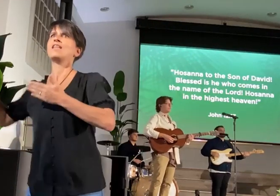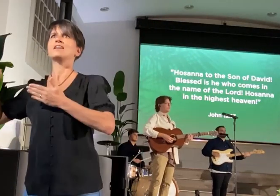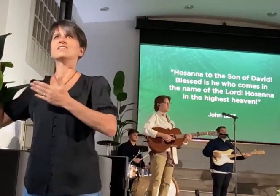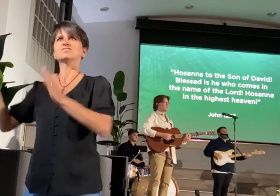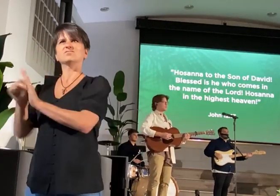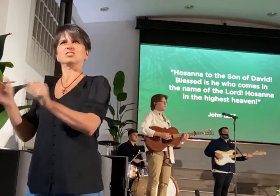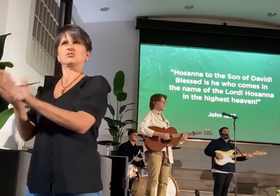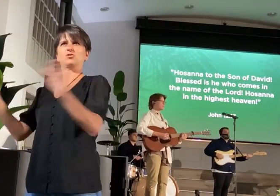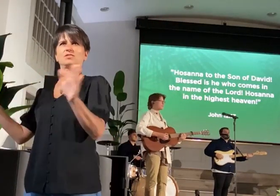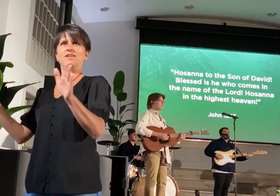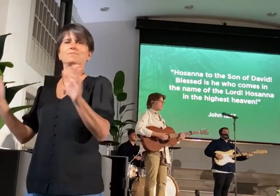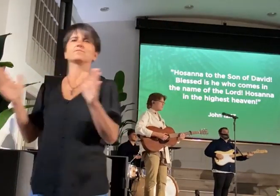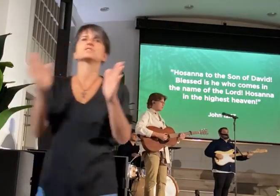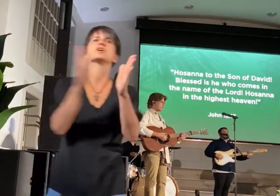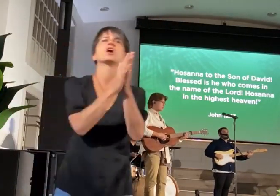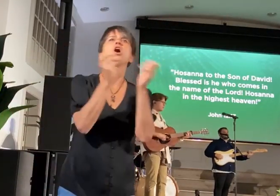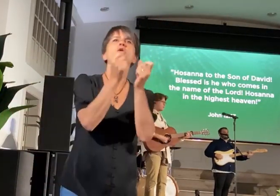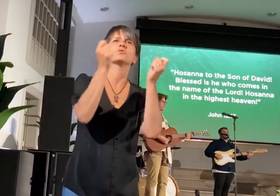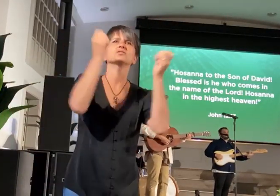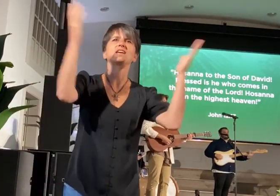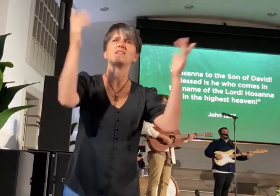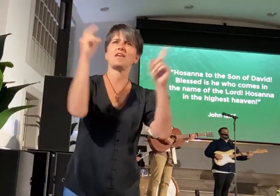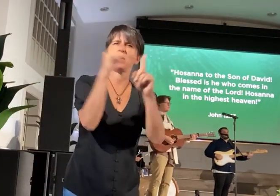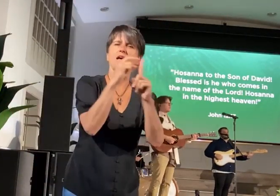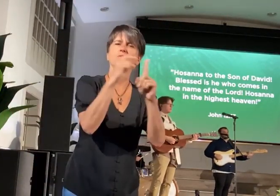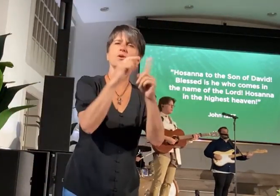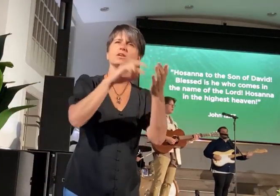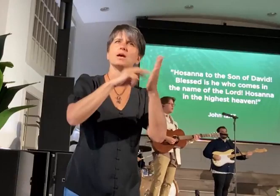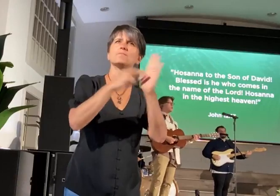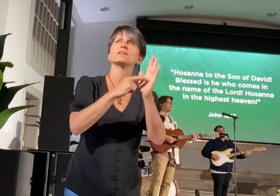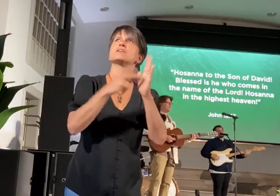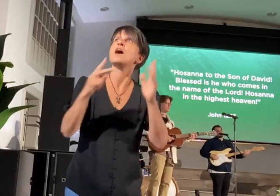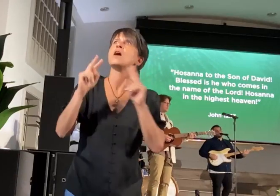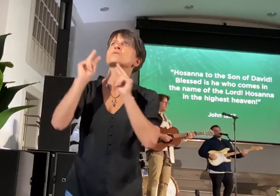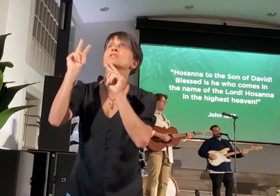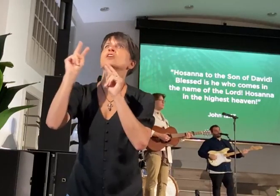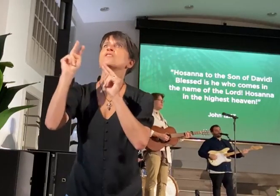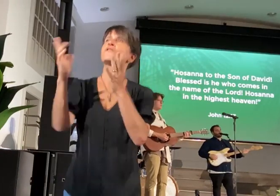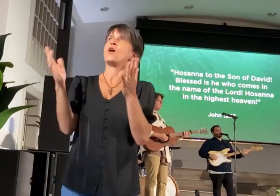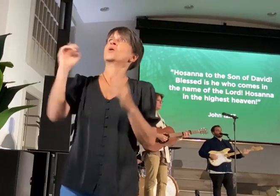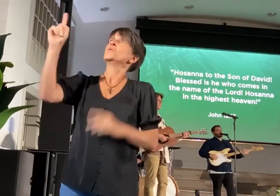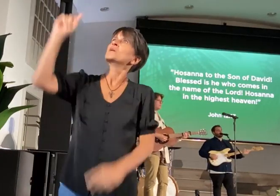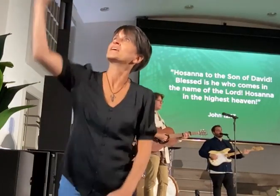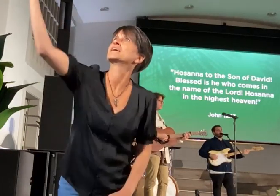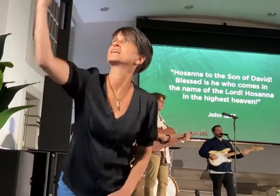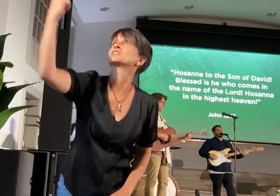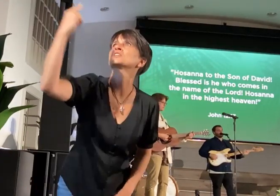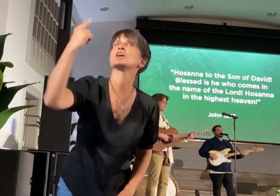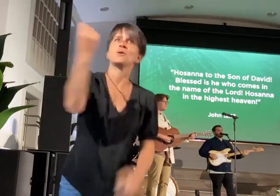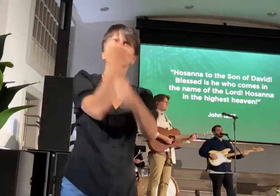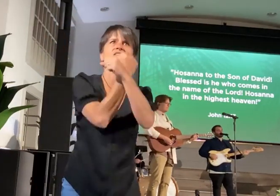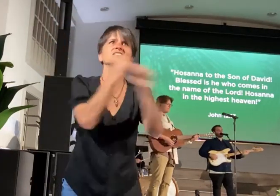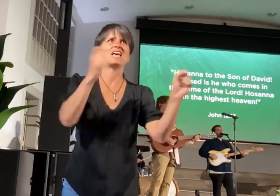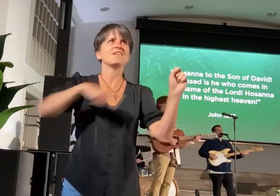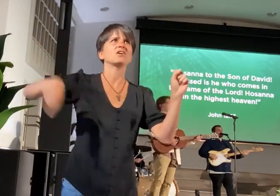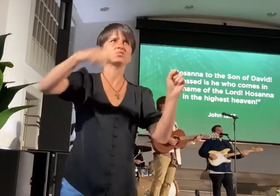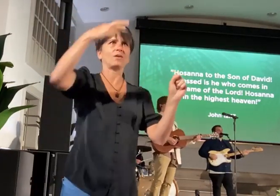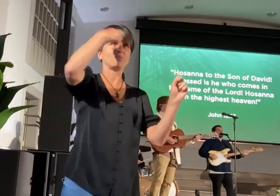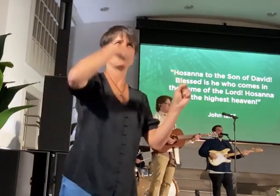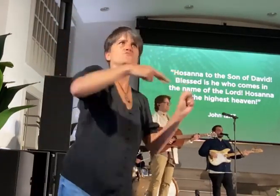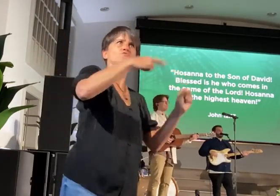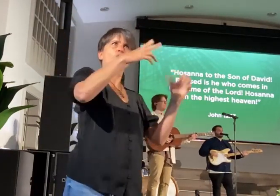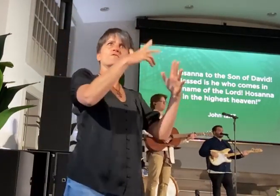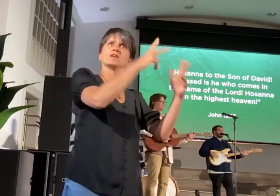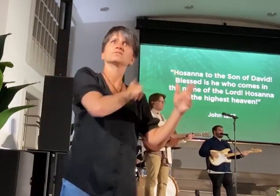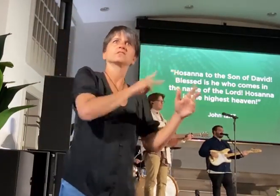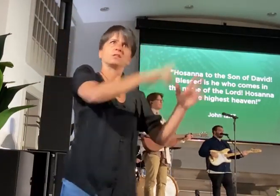that word actually means save us. It means this is the Messiah, the one that we've been waiting for, who's going to free us from the tyranny of the Roman Empire. You see,